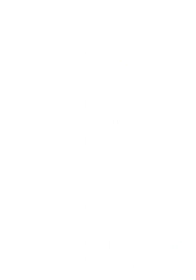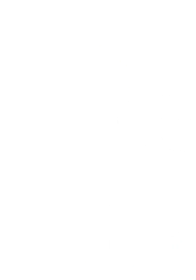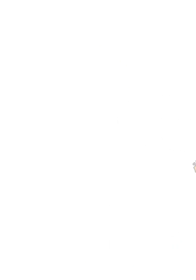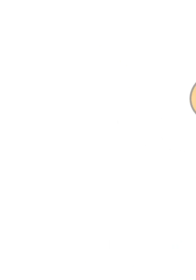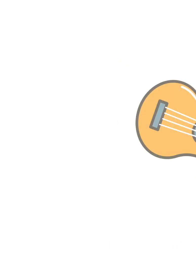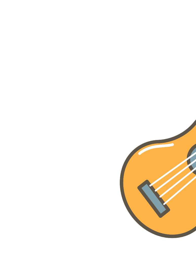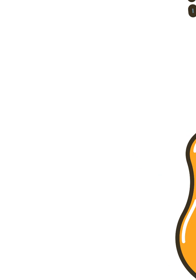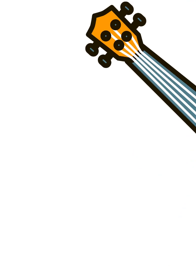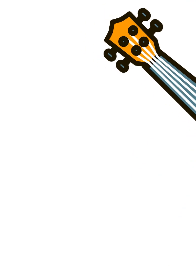U, U,